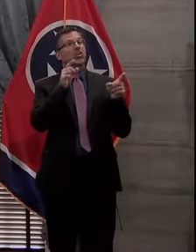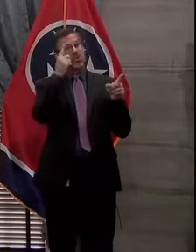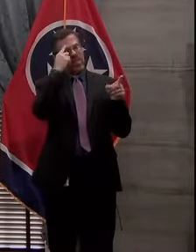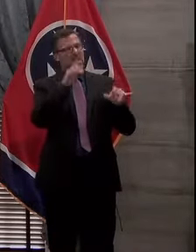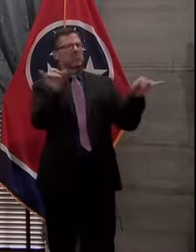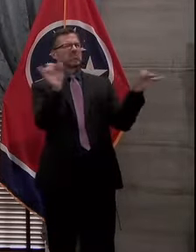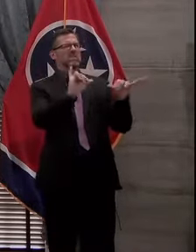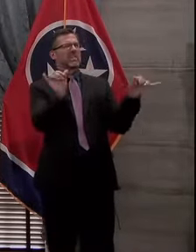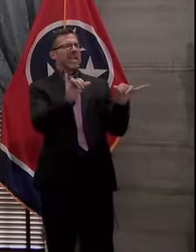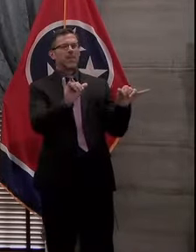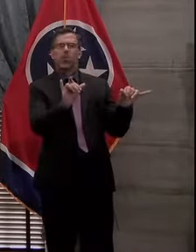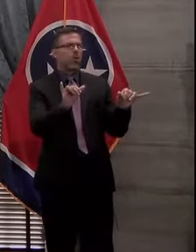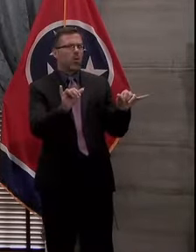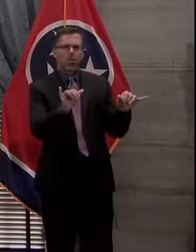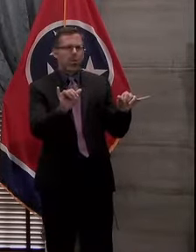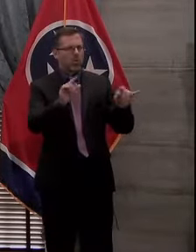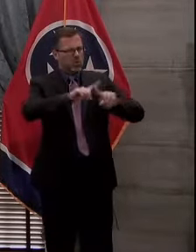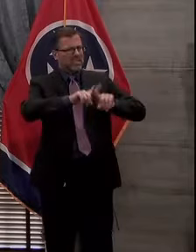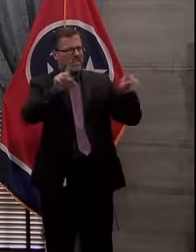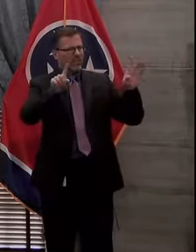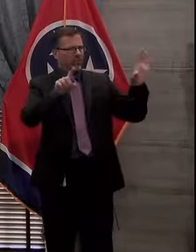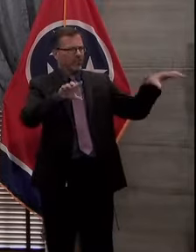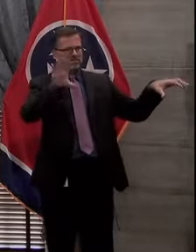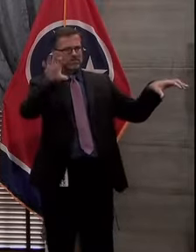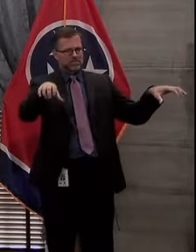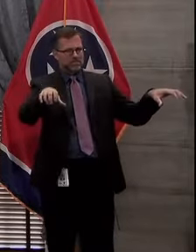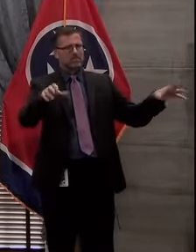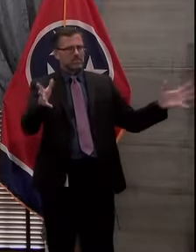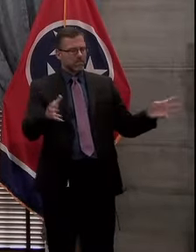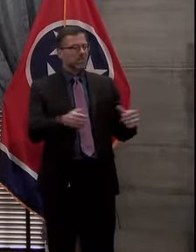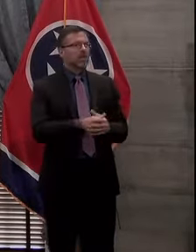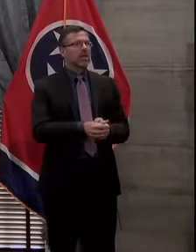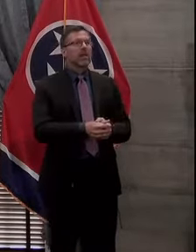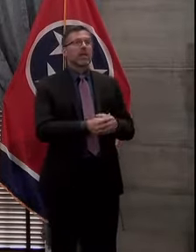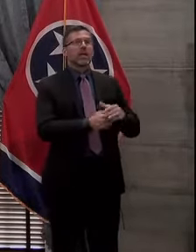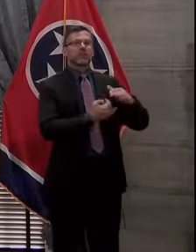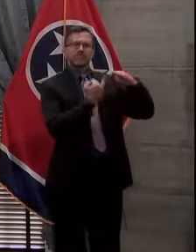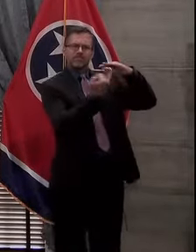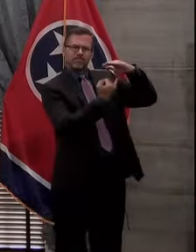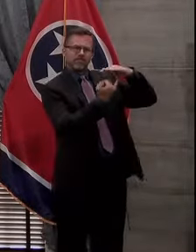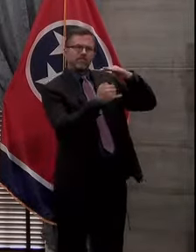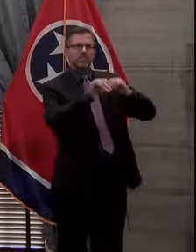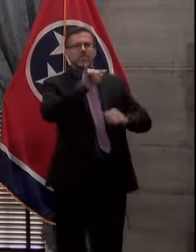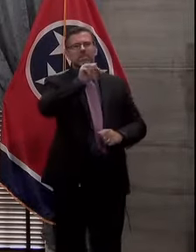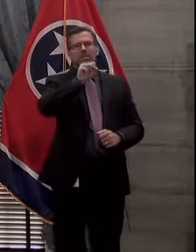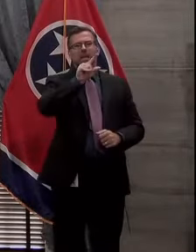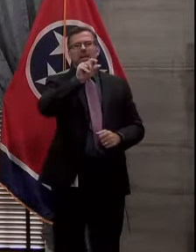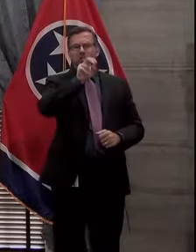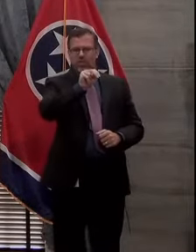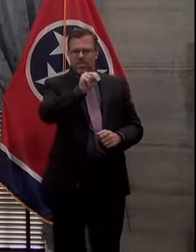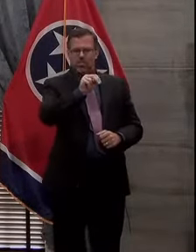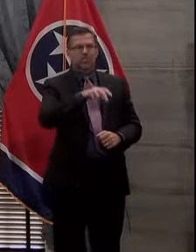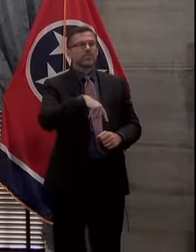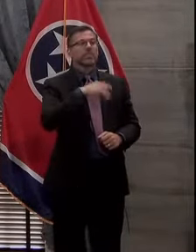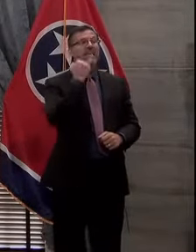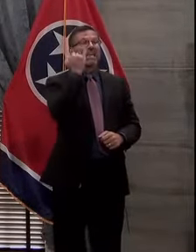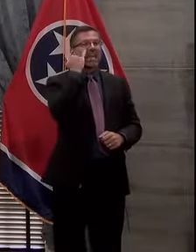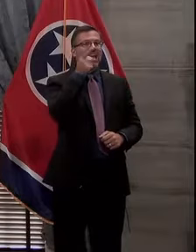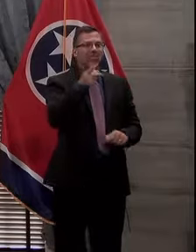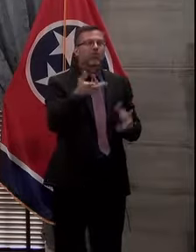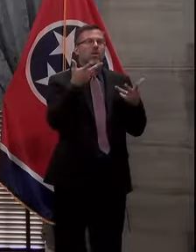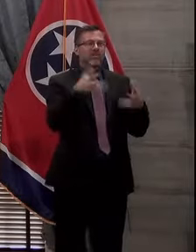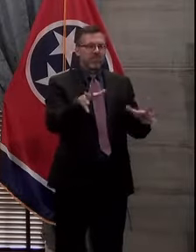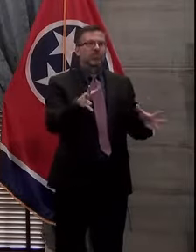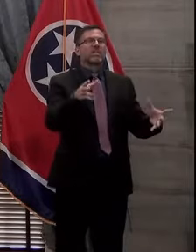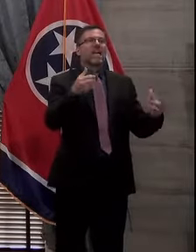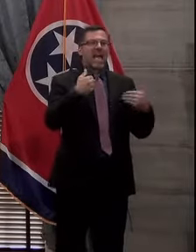things, and they are for different categories of people. Isolation is what you do when you've been diagnosed. It's when